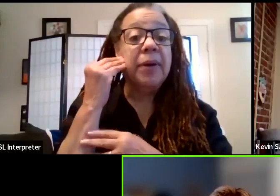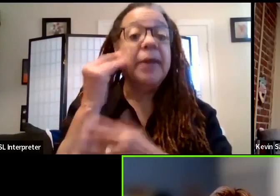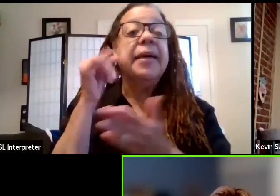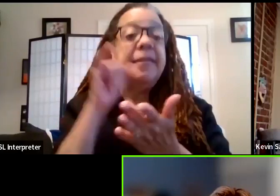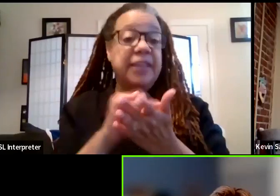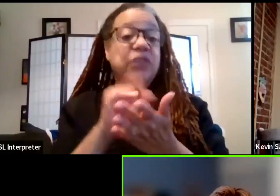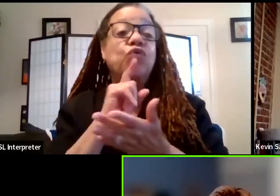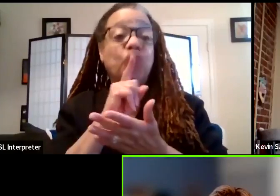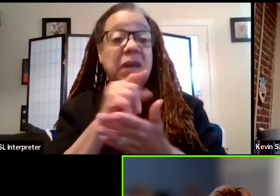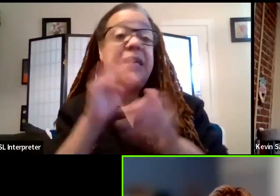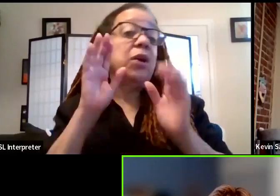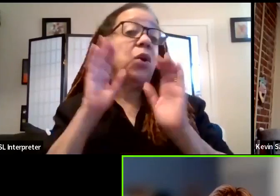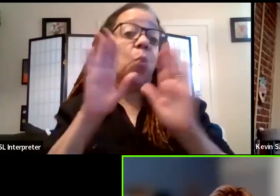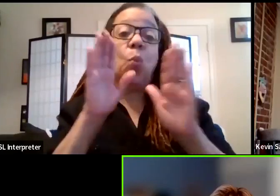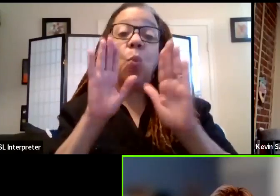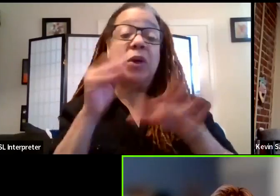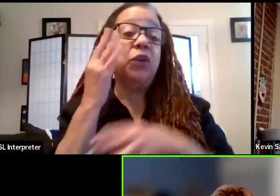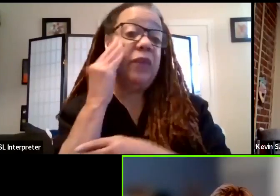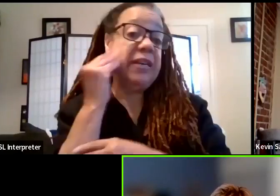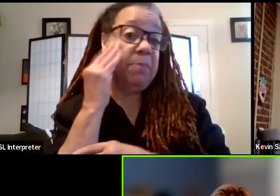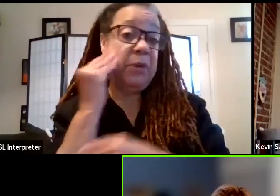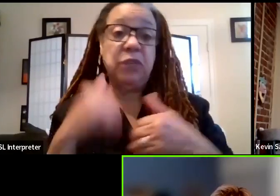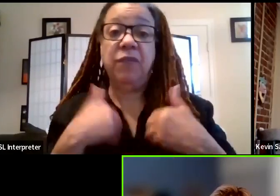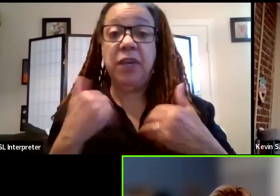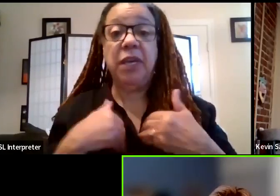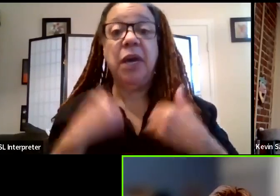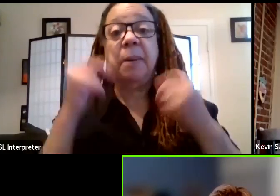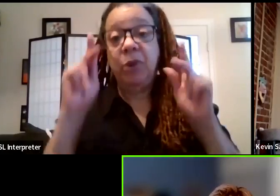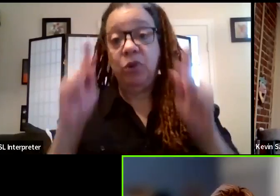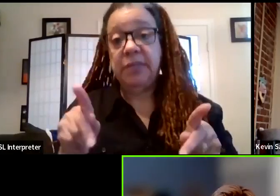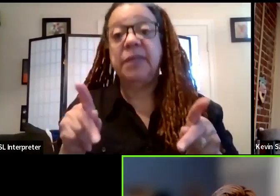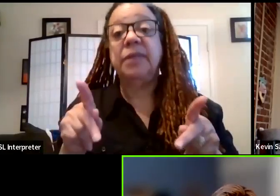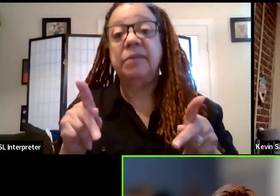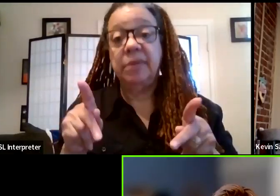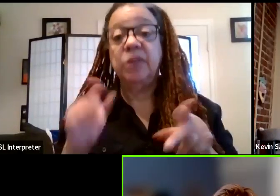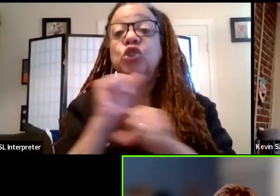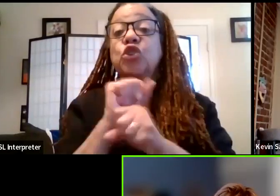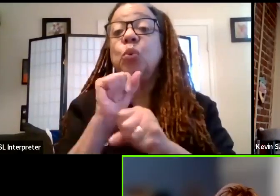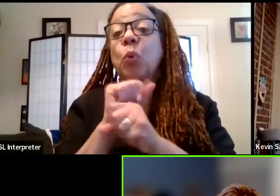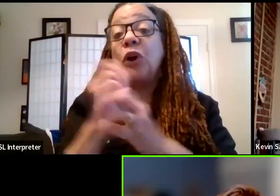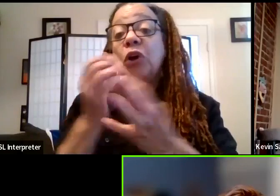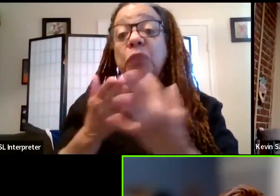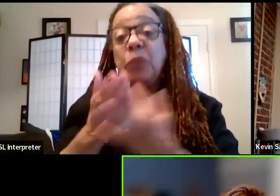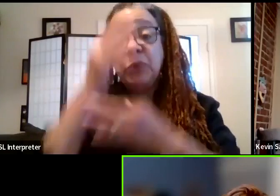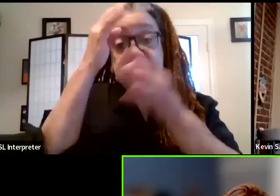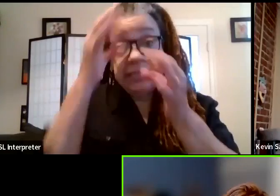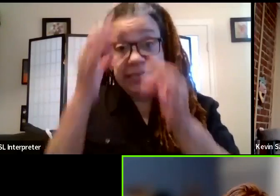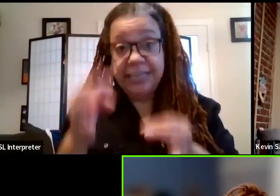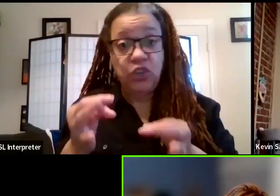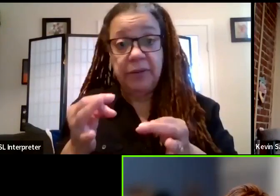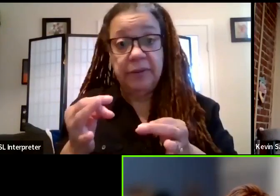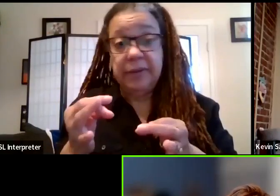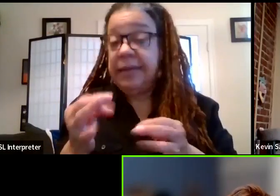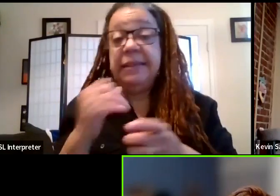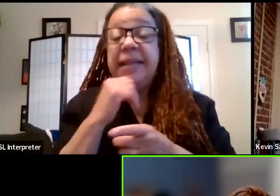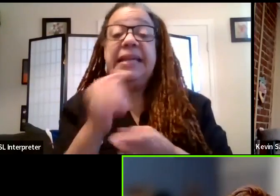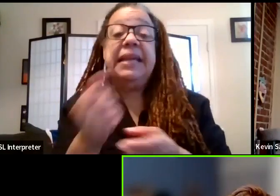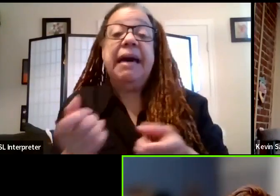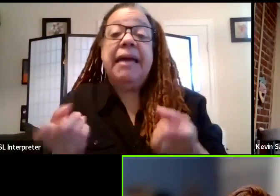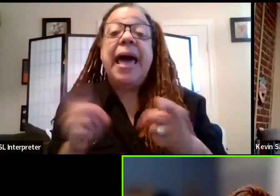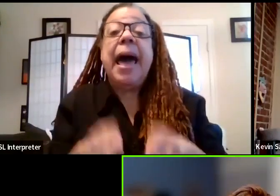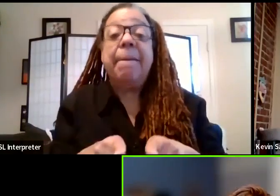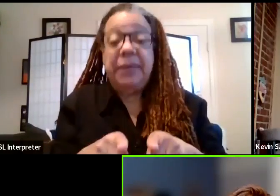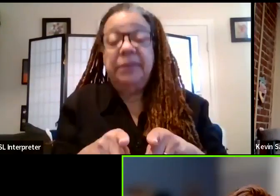great experiences for a young person to work through decisions made that might not have led to the outcome wanted, but to do so in a